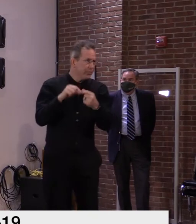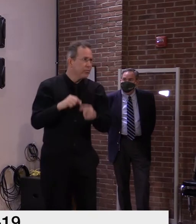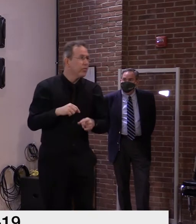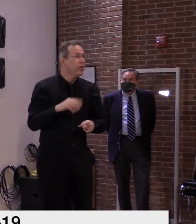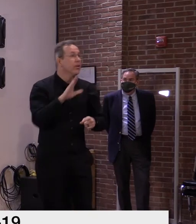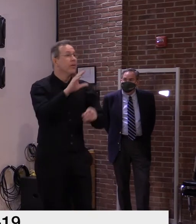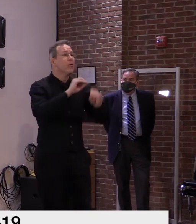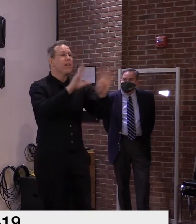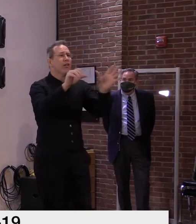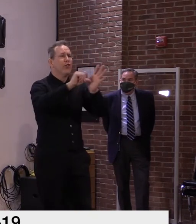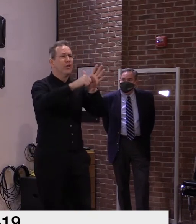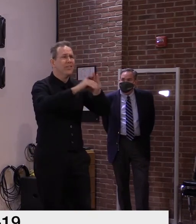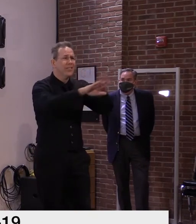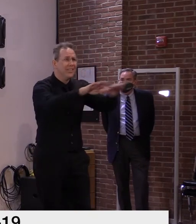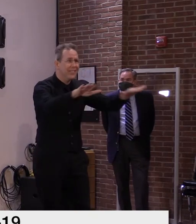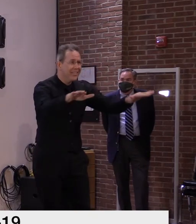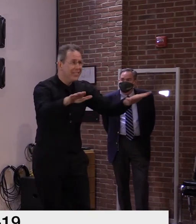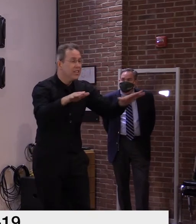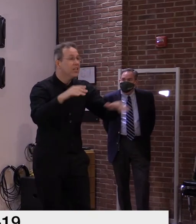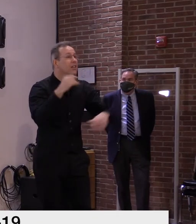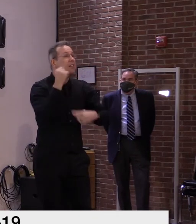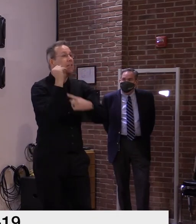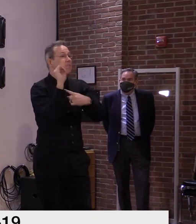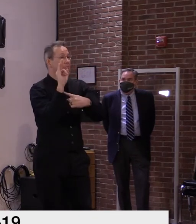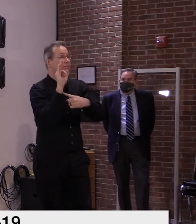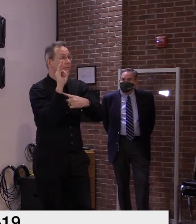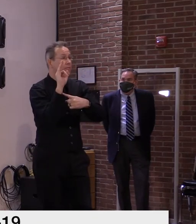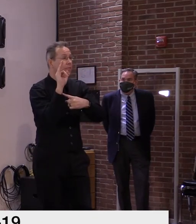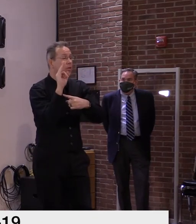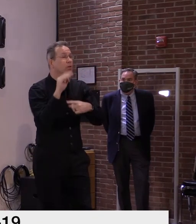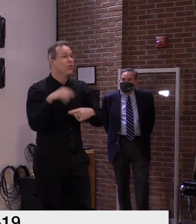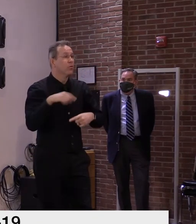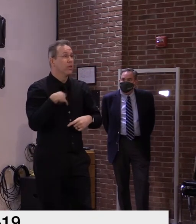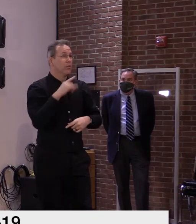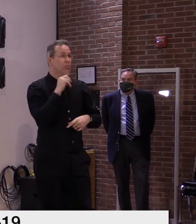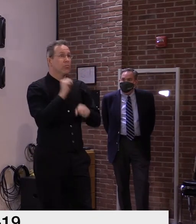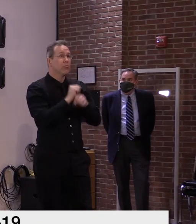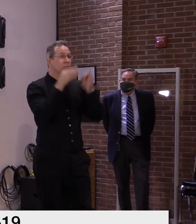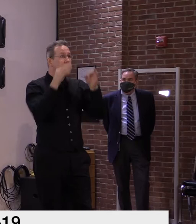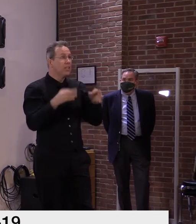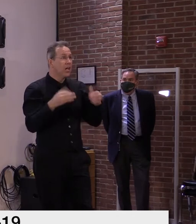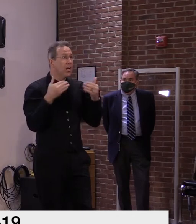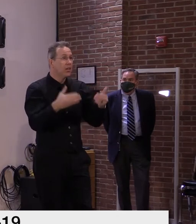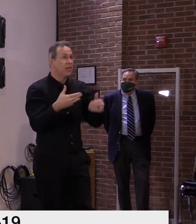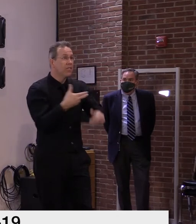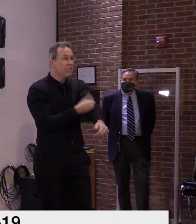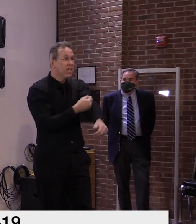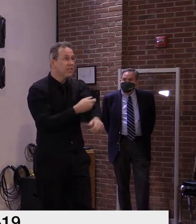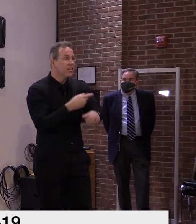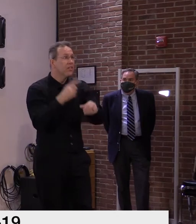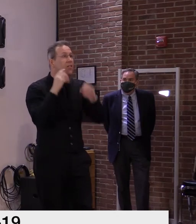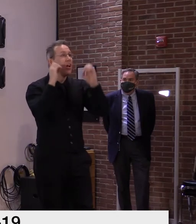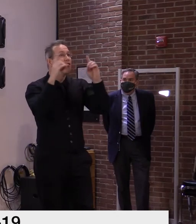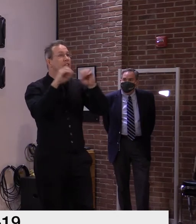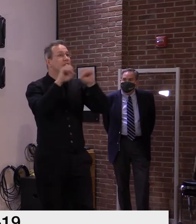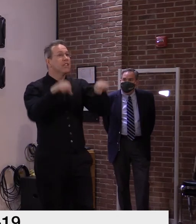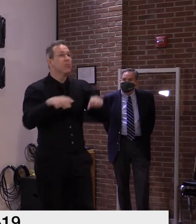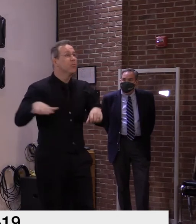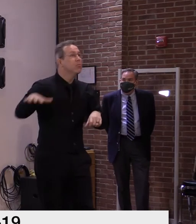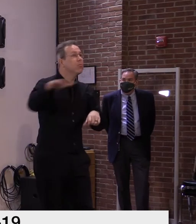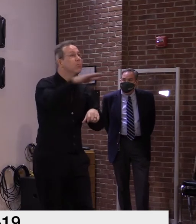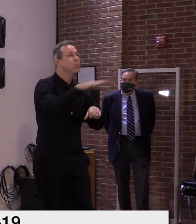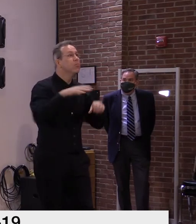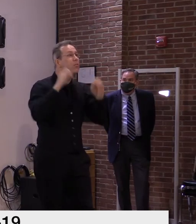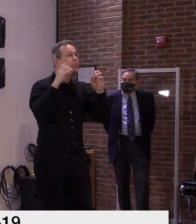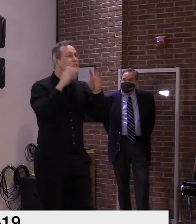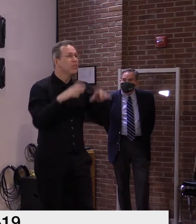we do move and vaccinate the education system, we'll do it concurrently with the plan